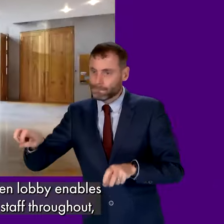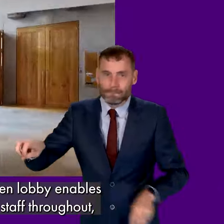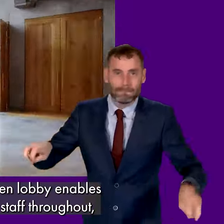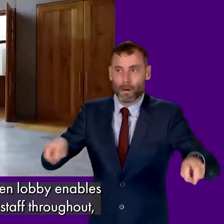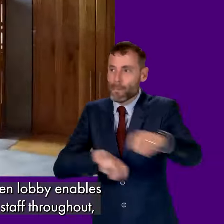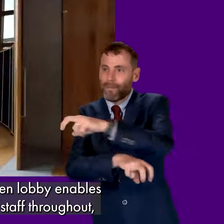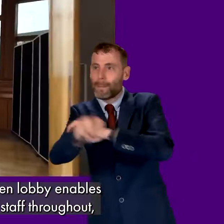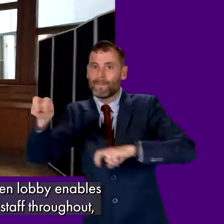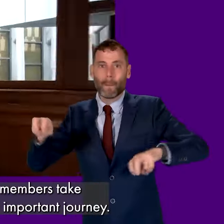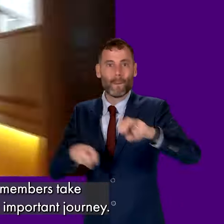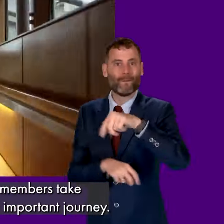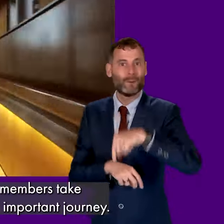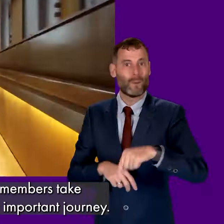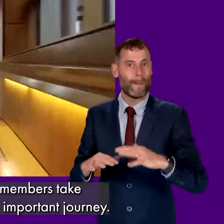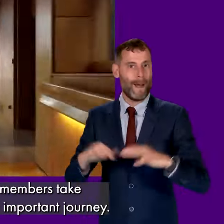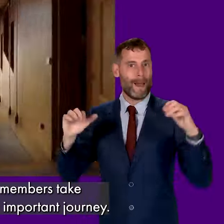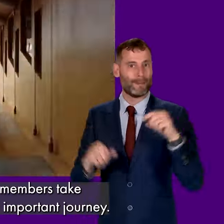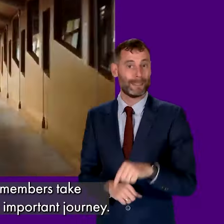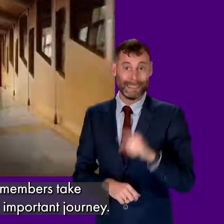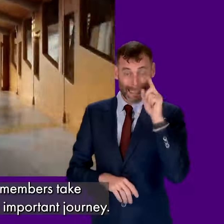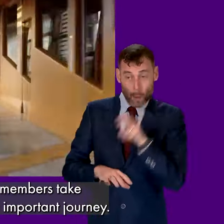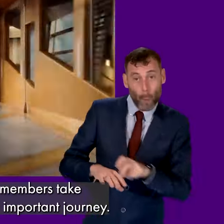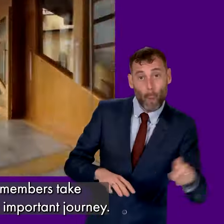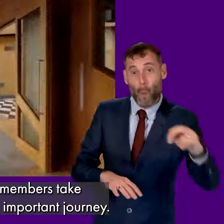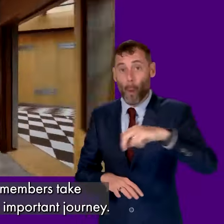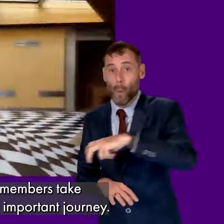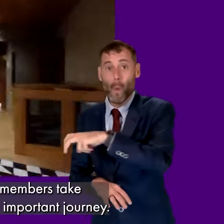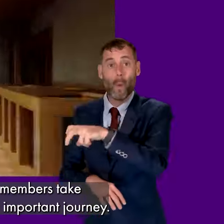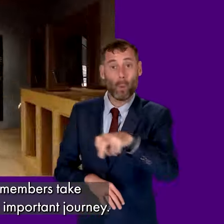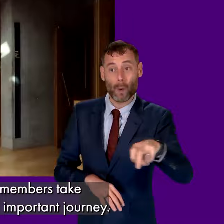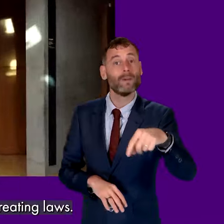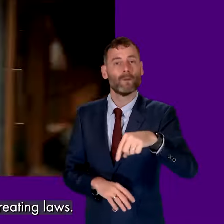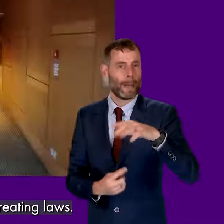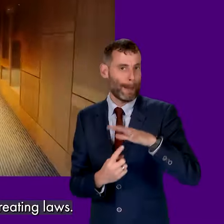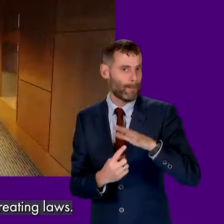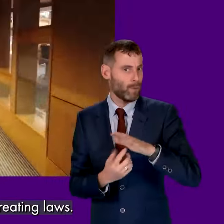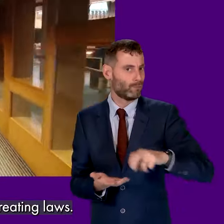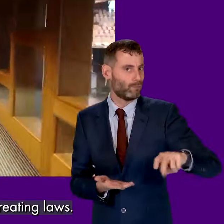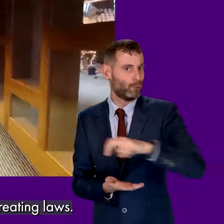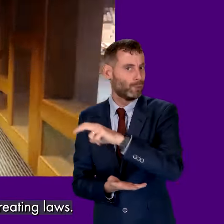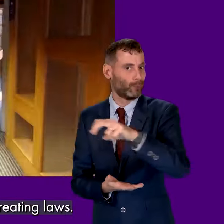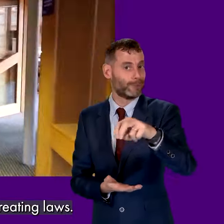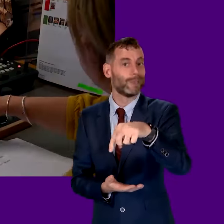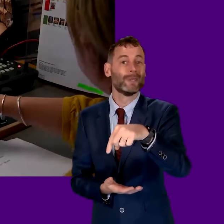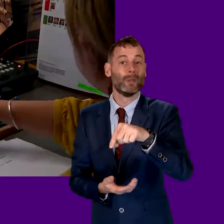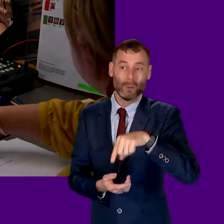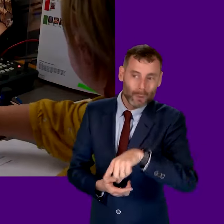movement of staff throughout. This is the path members take when they make an important journey. the road to creating